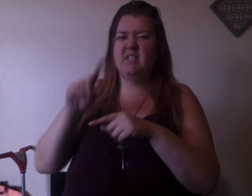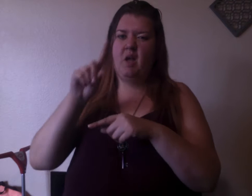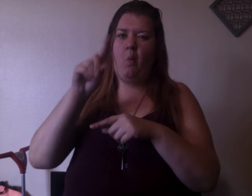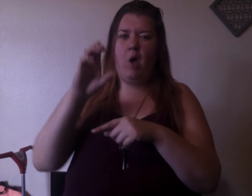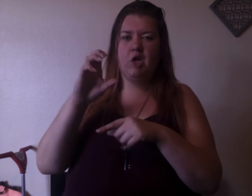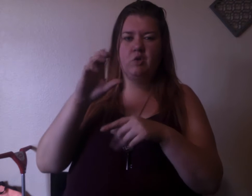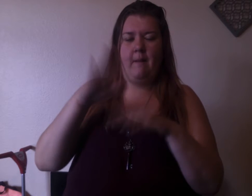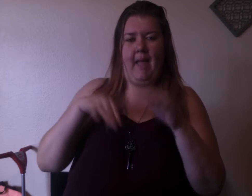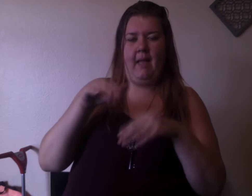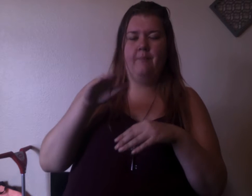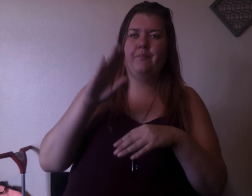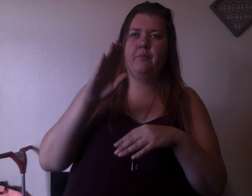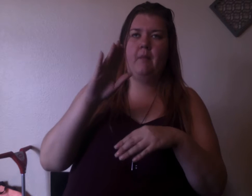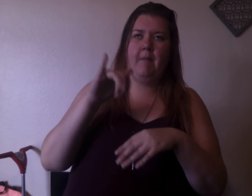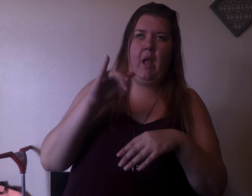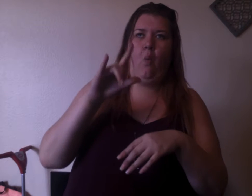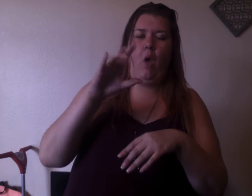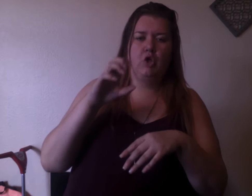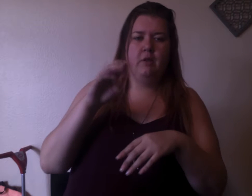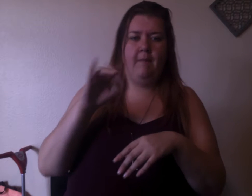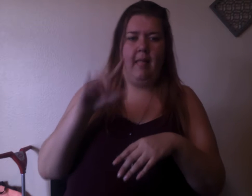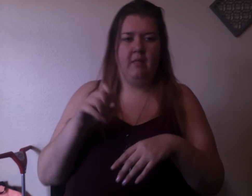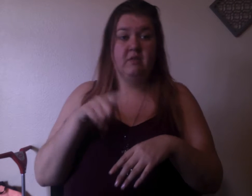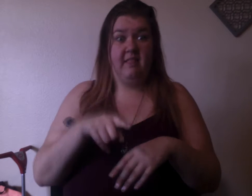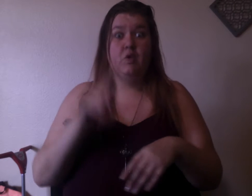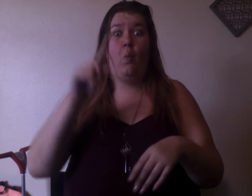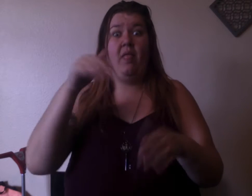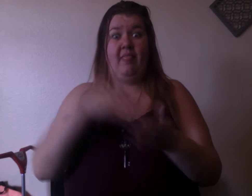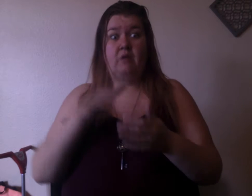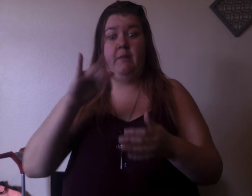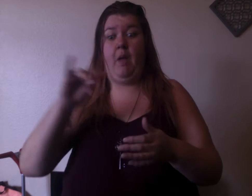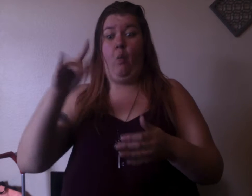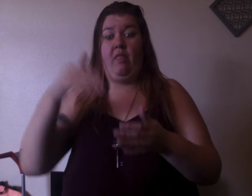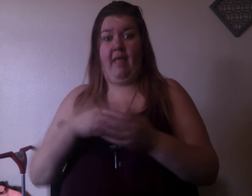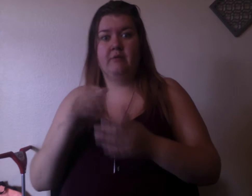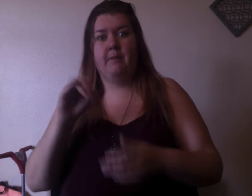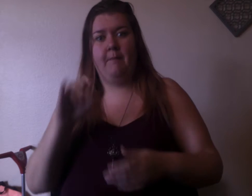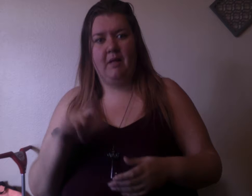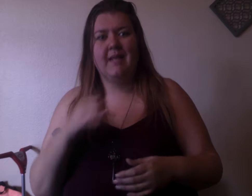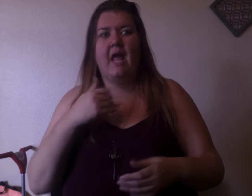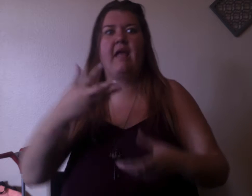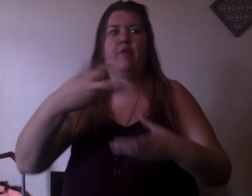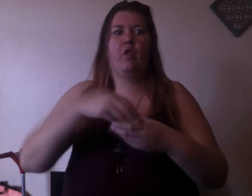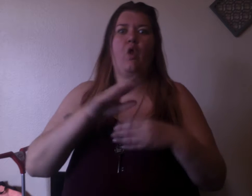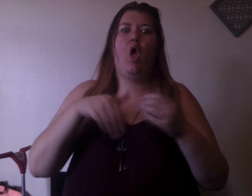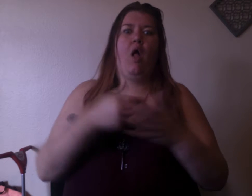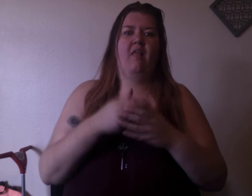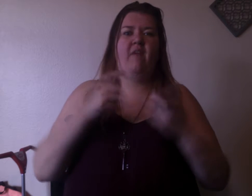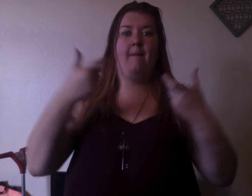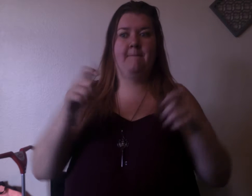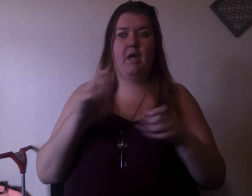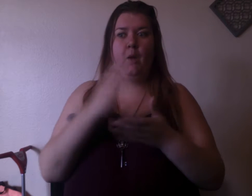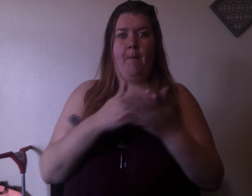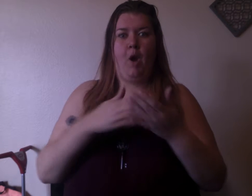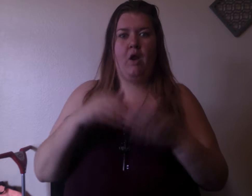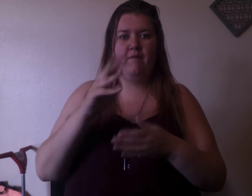miles. So this one would be about 1,000 miles by 1,000 miles. And now you're including a big part of the western United States. You have